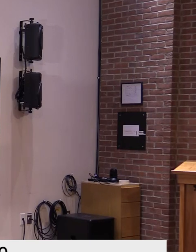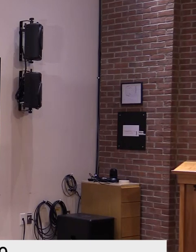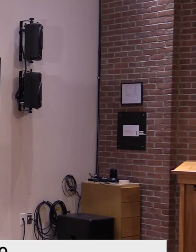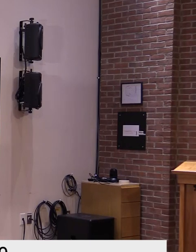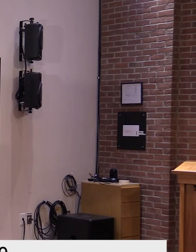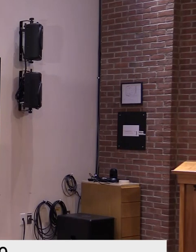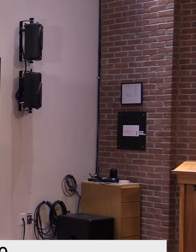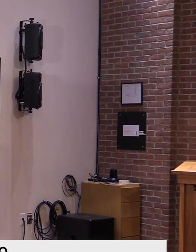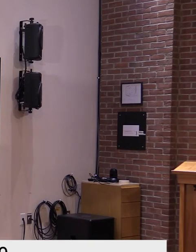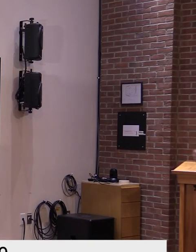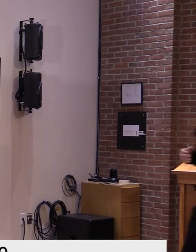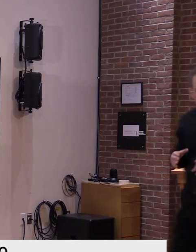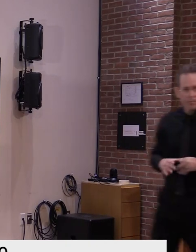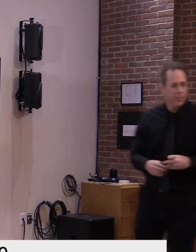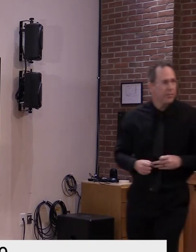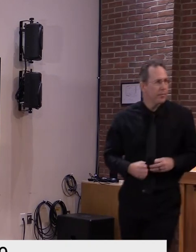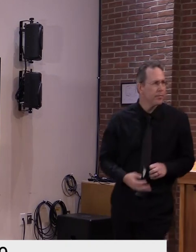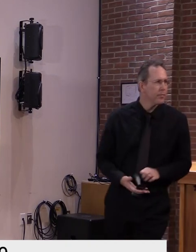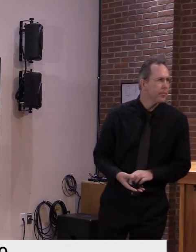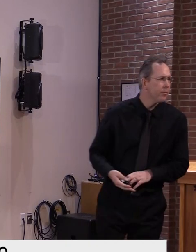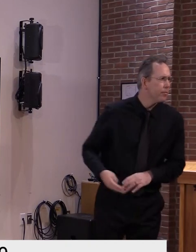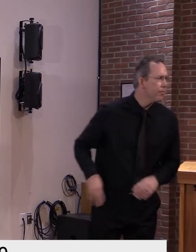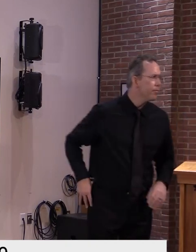Lisa, the Valley Reporter.